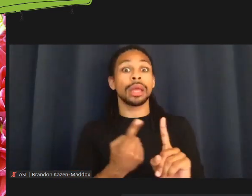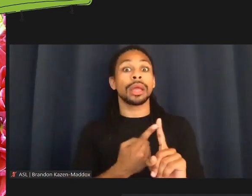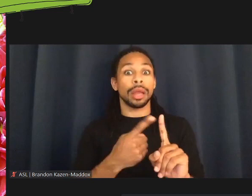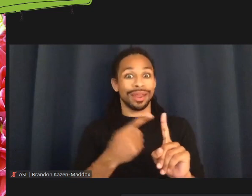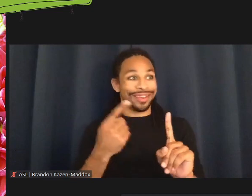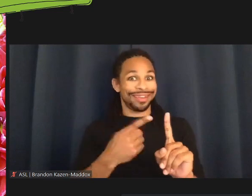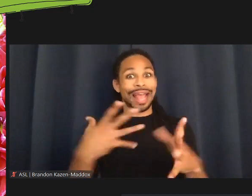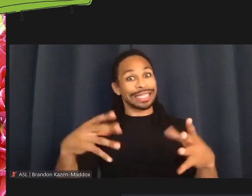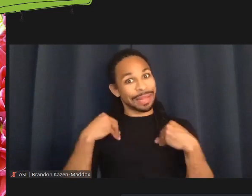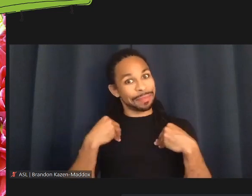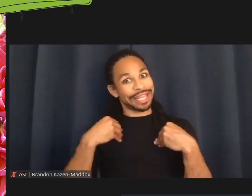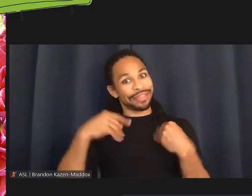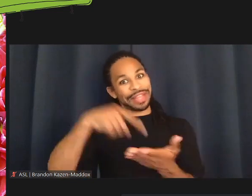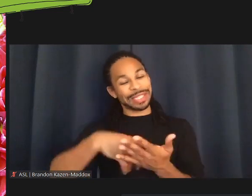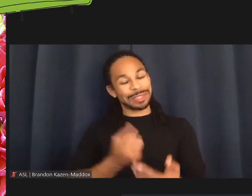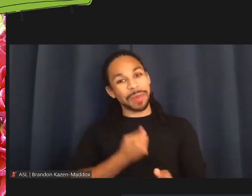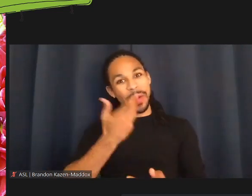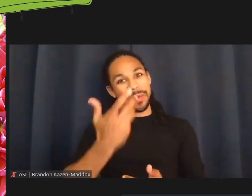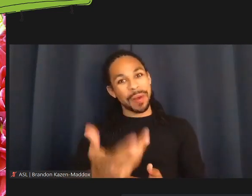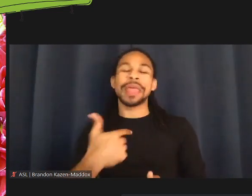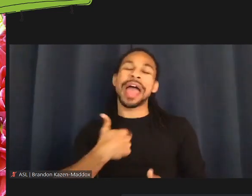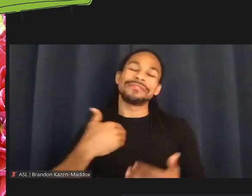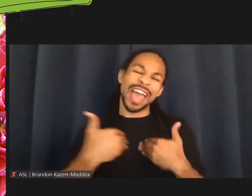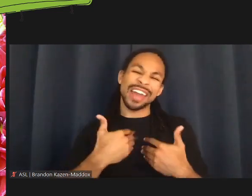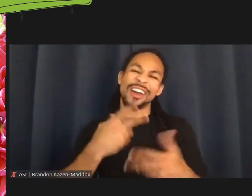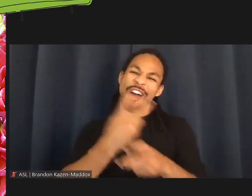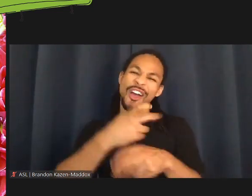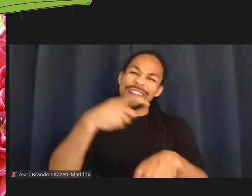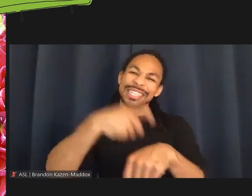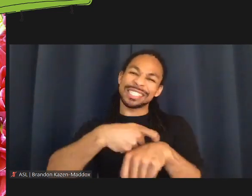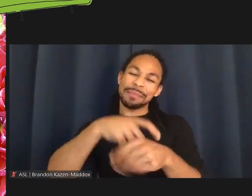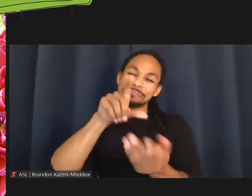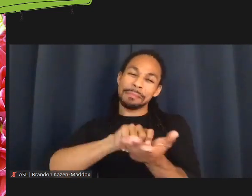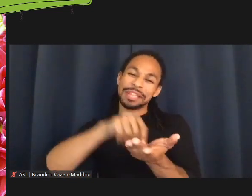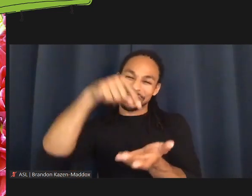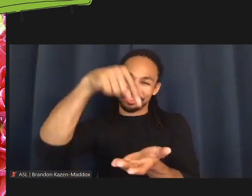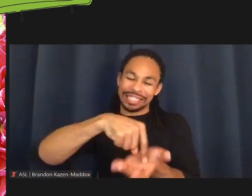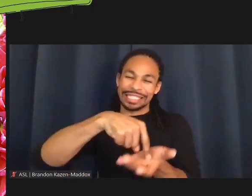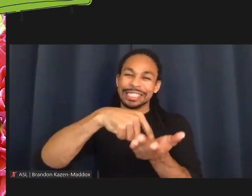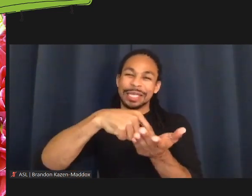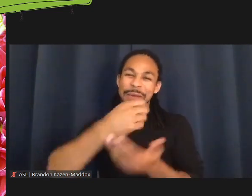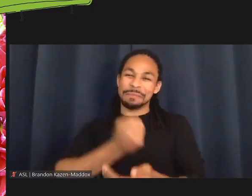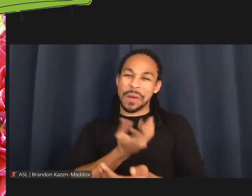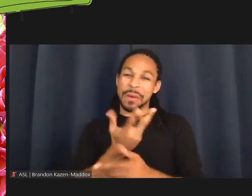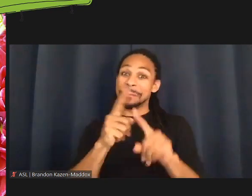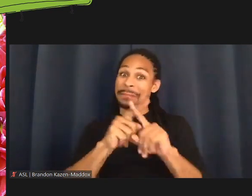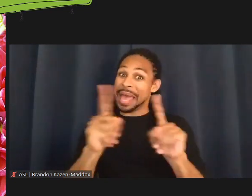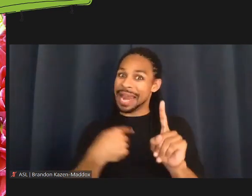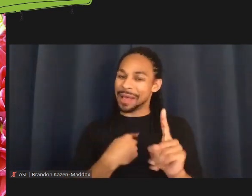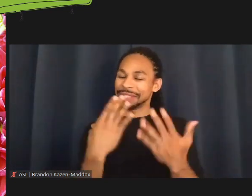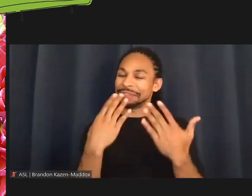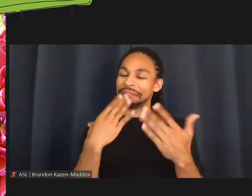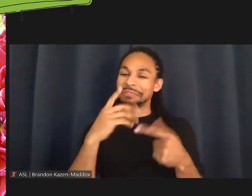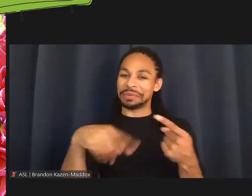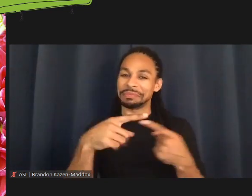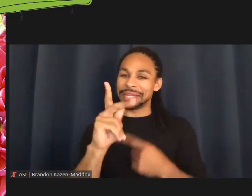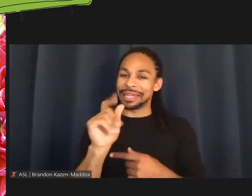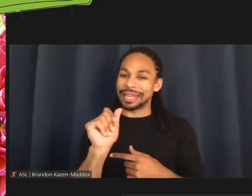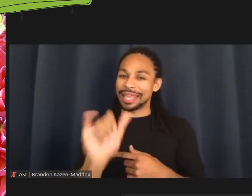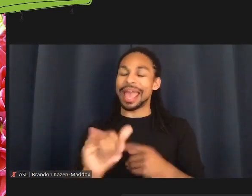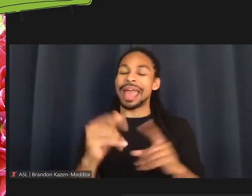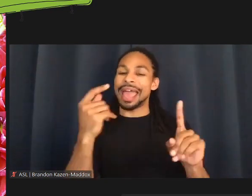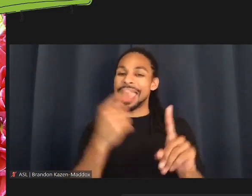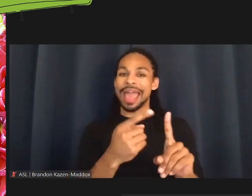accept this poem. I've had a lot of trouble getting these poems published, but I was very thankful when Kay selected this for